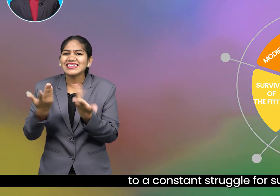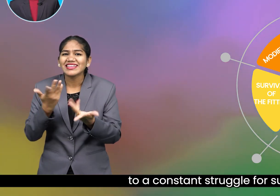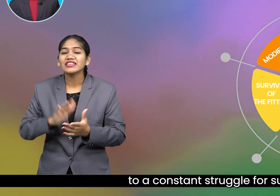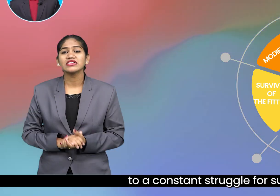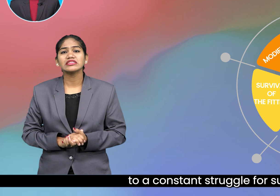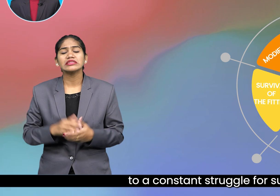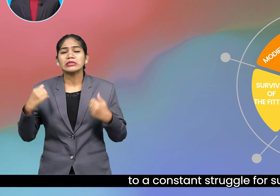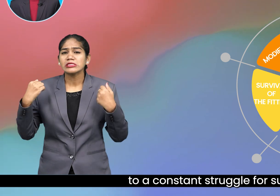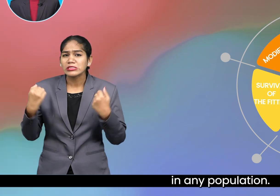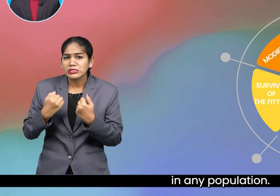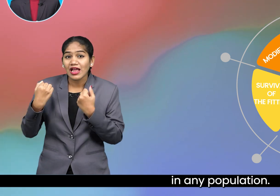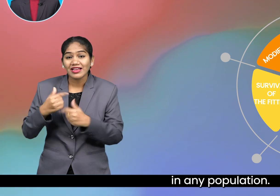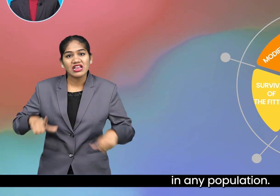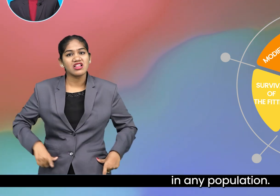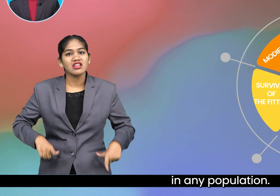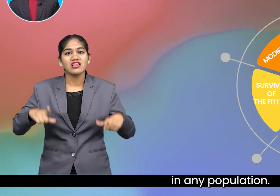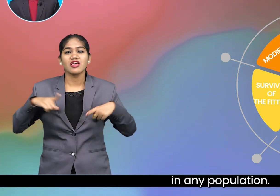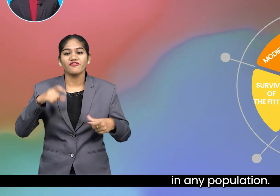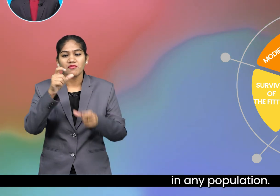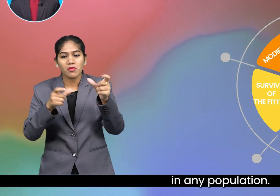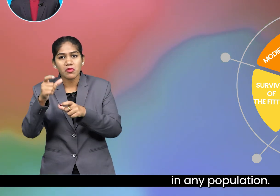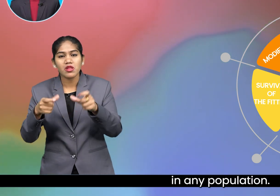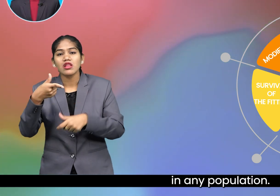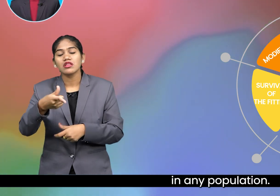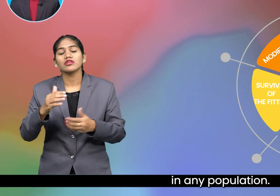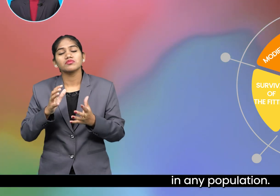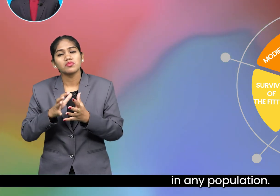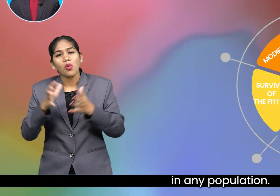for survival in any population.